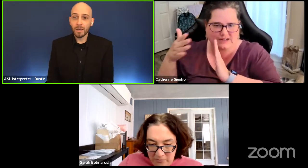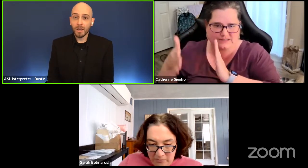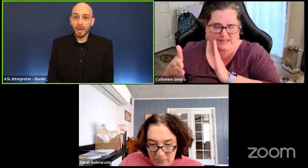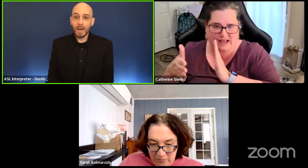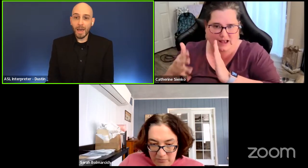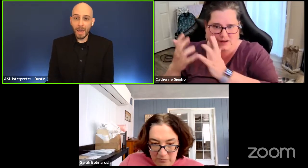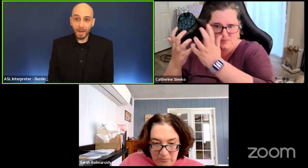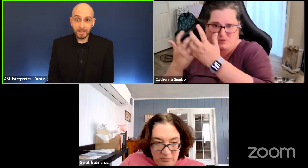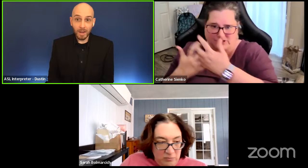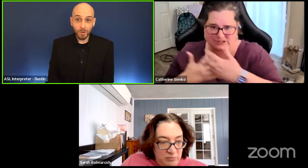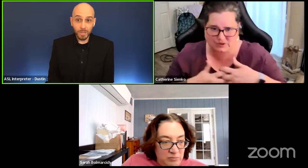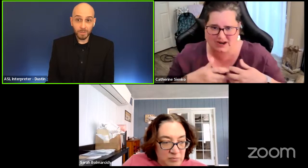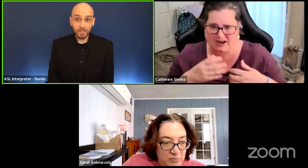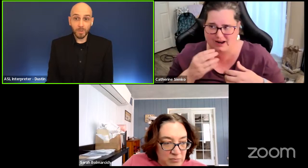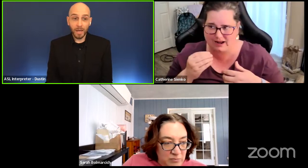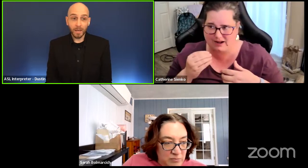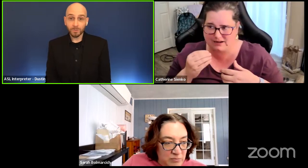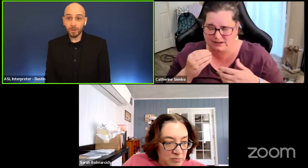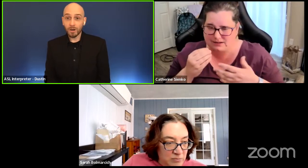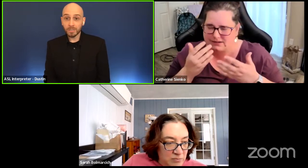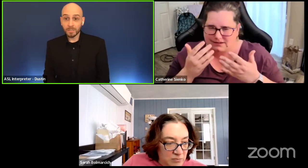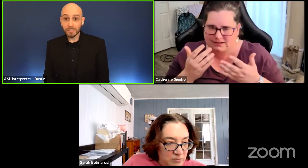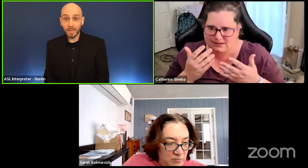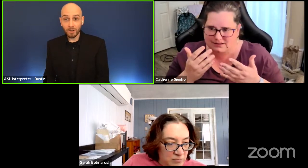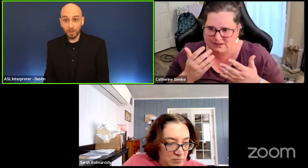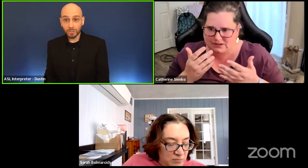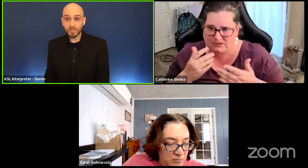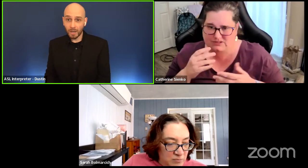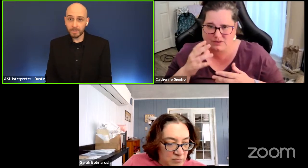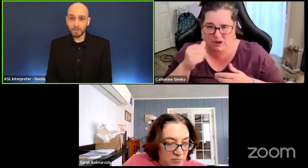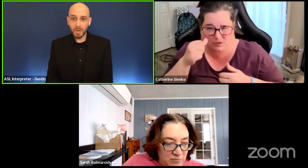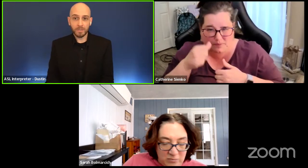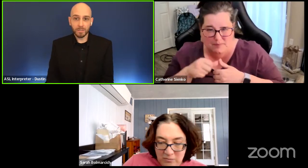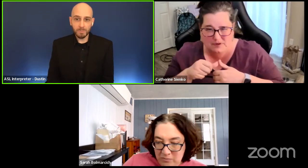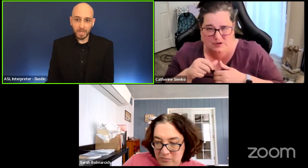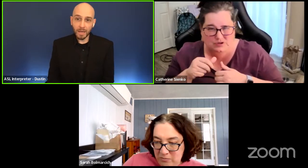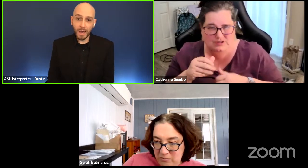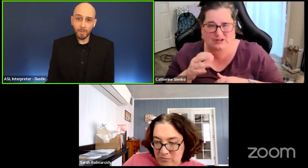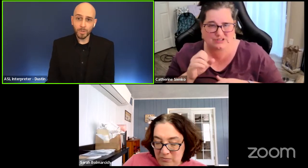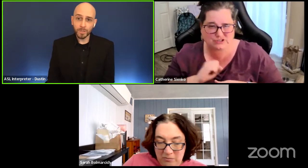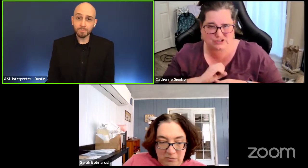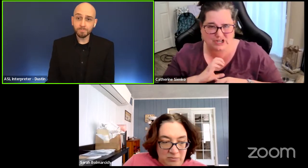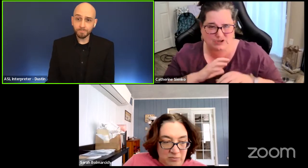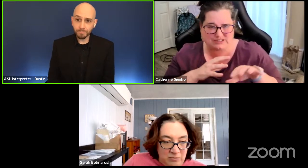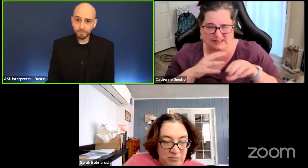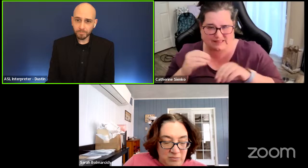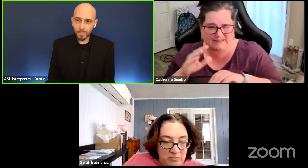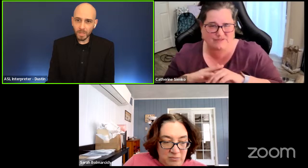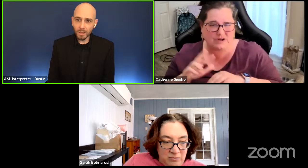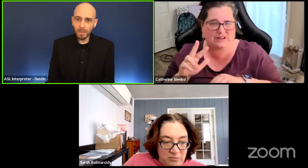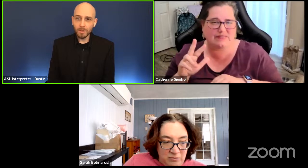provider, and everything that's been handled on the technology side to make this meeting happen.